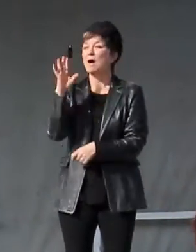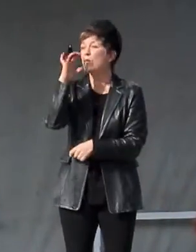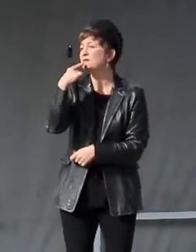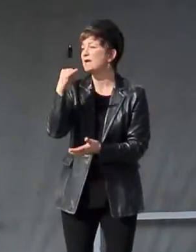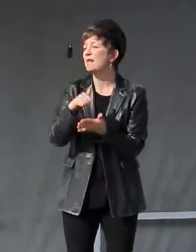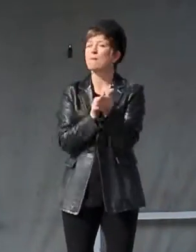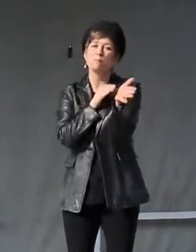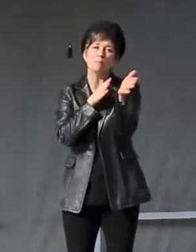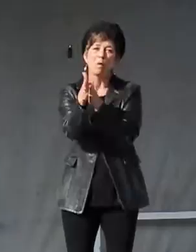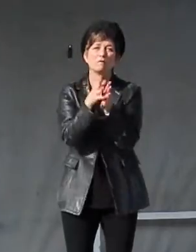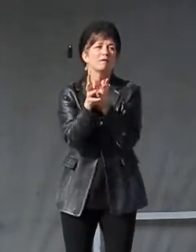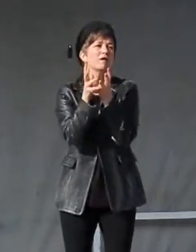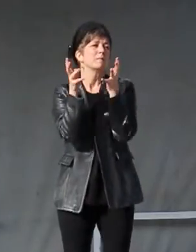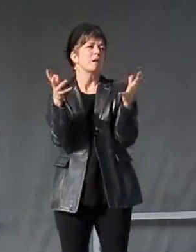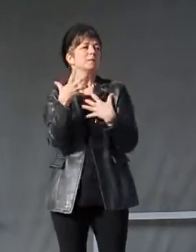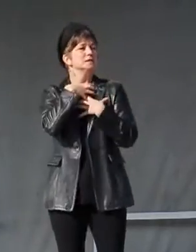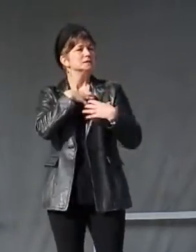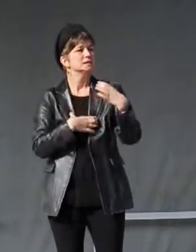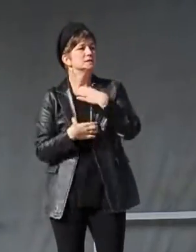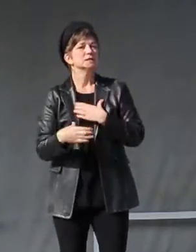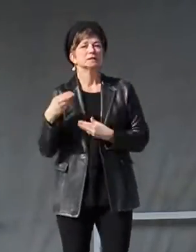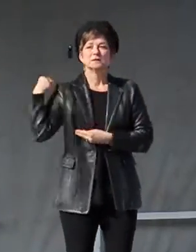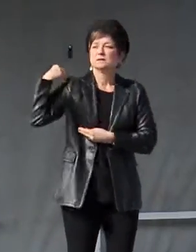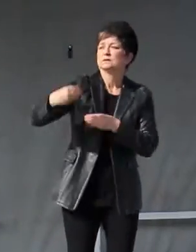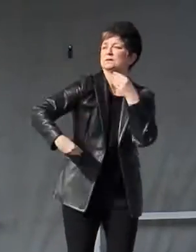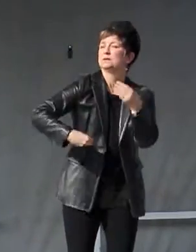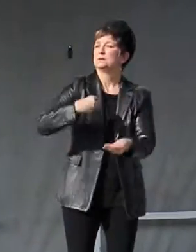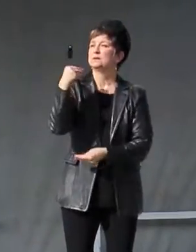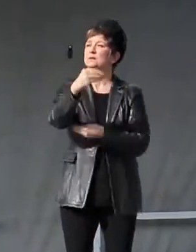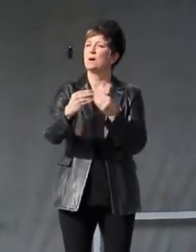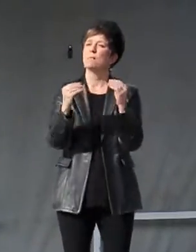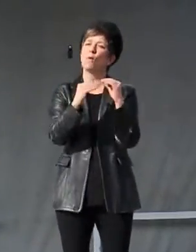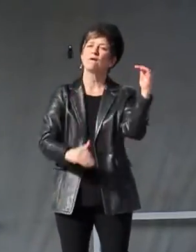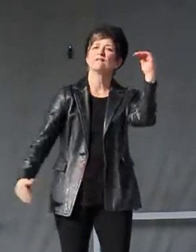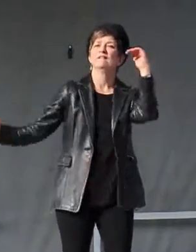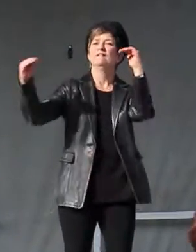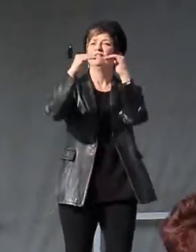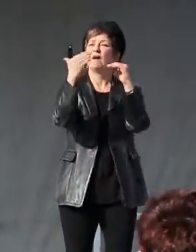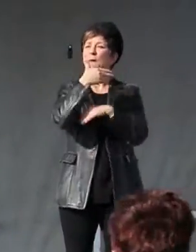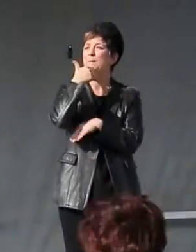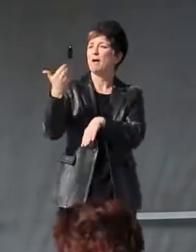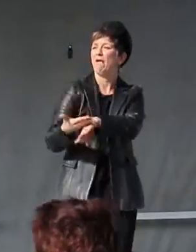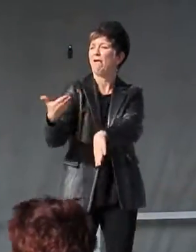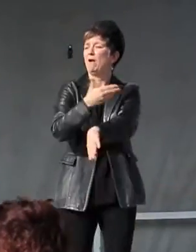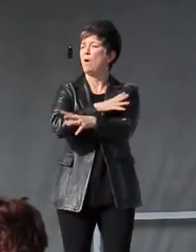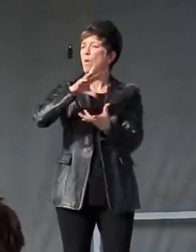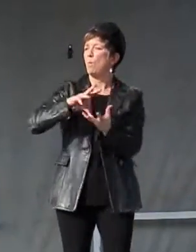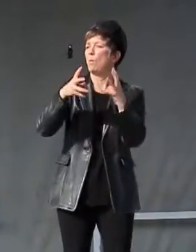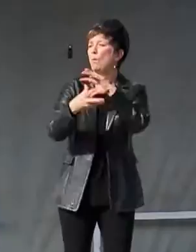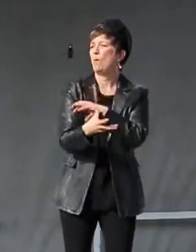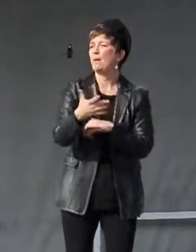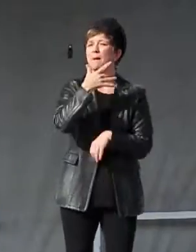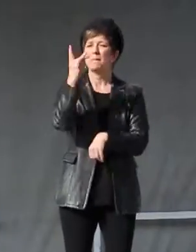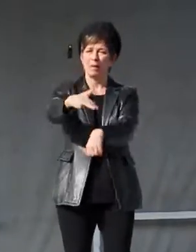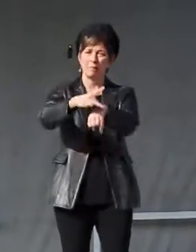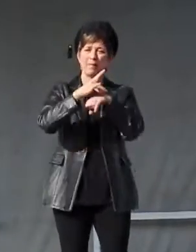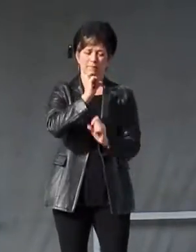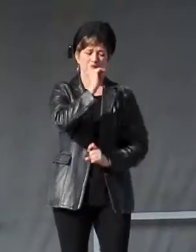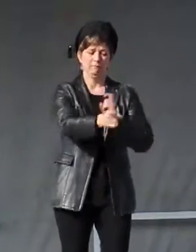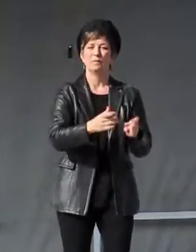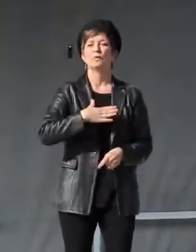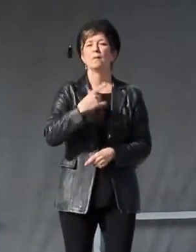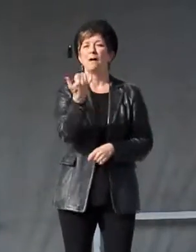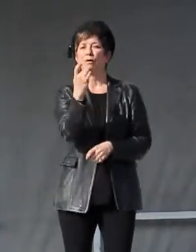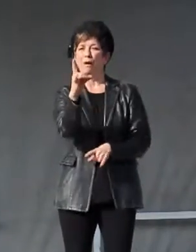I am motivated very much by the desire to pass on a fairer, more just and humane world and a more livable planet to my